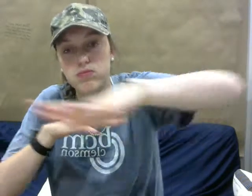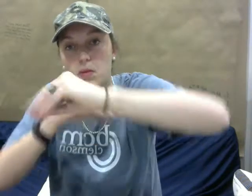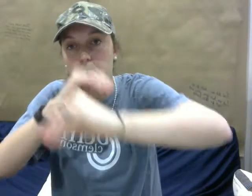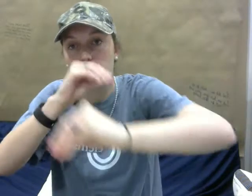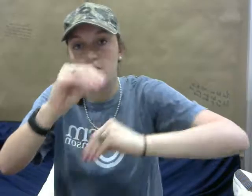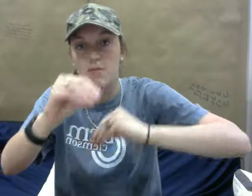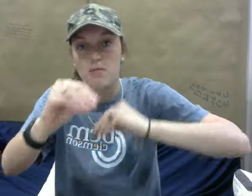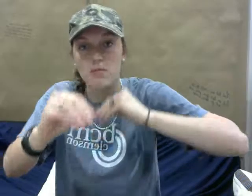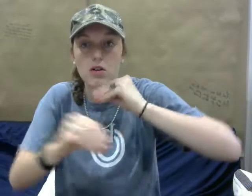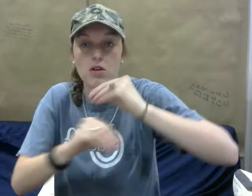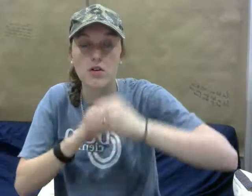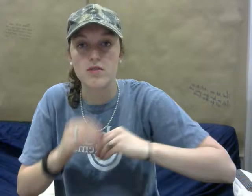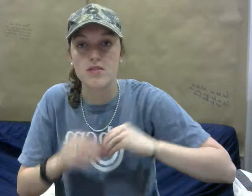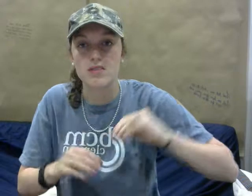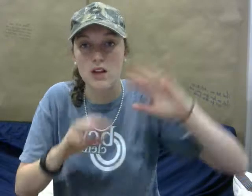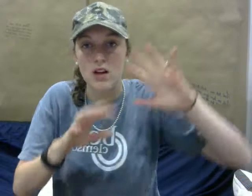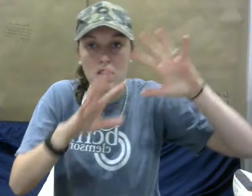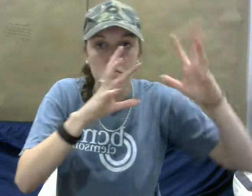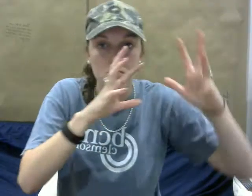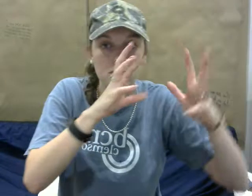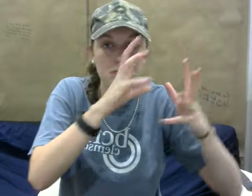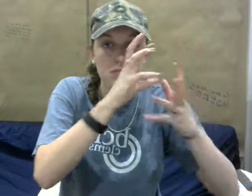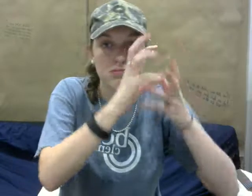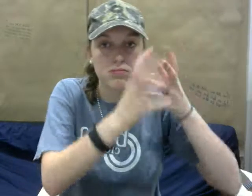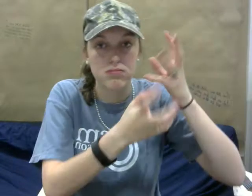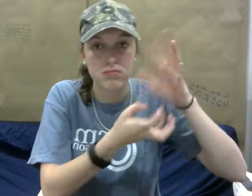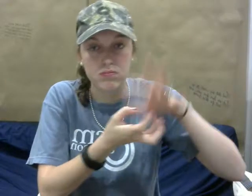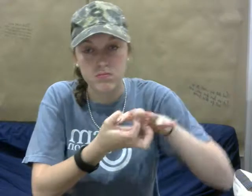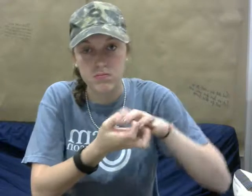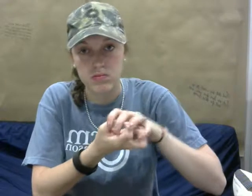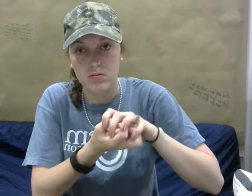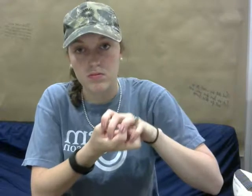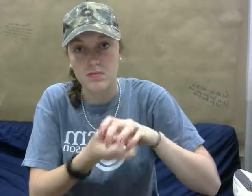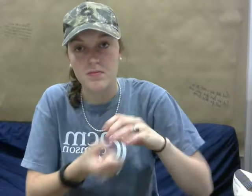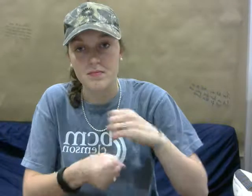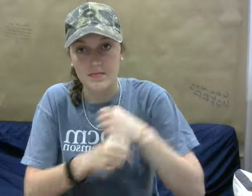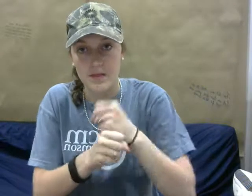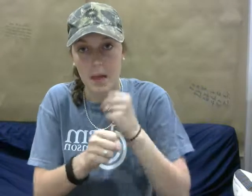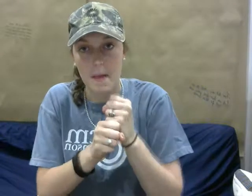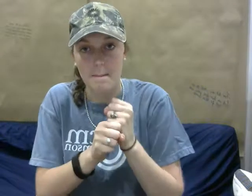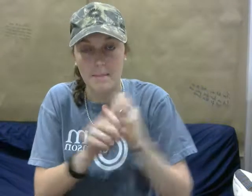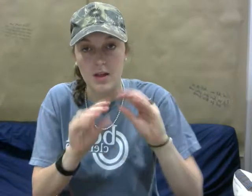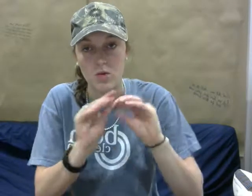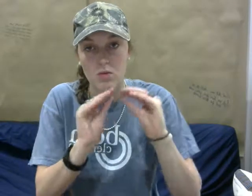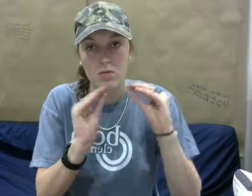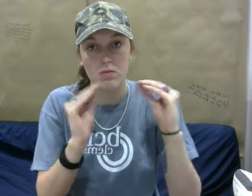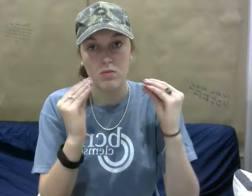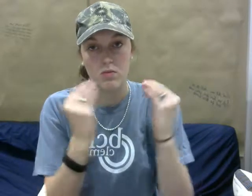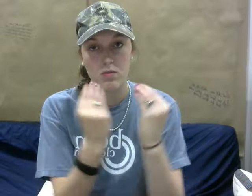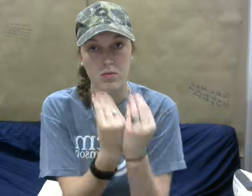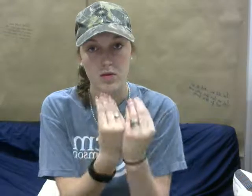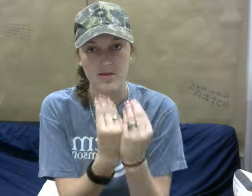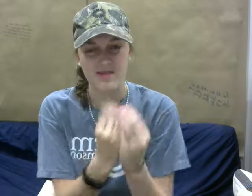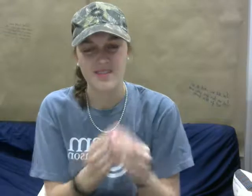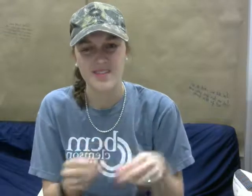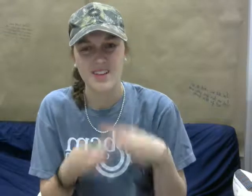Slowly, the dust settled around the central plane to form a disk. At the center of the nebula, a protostar